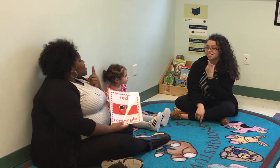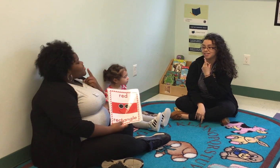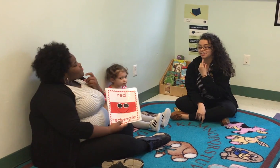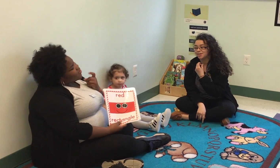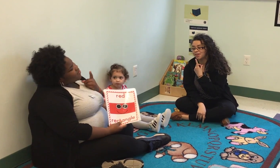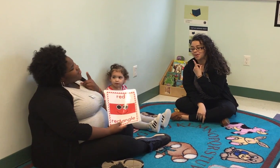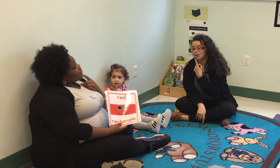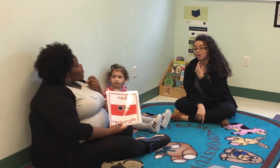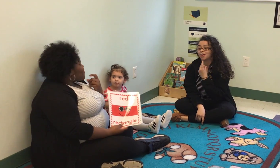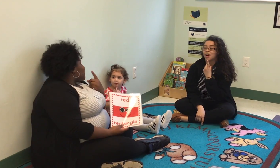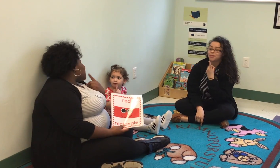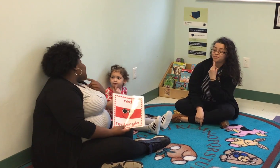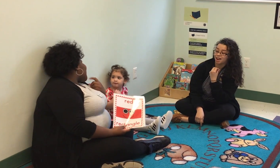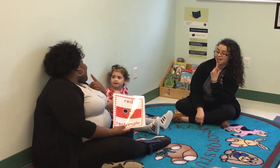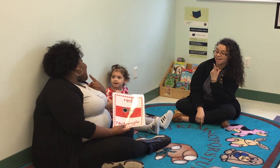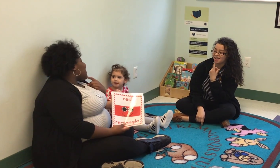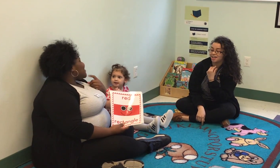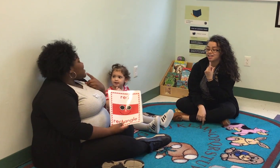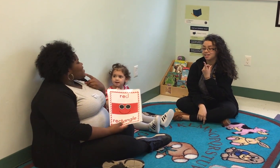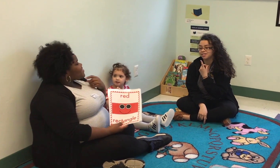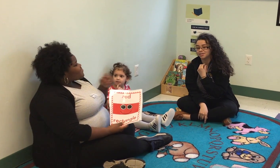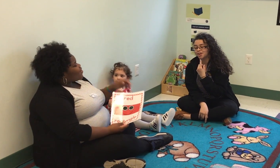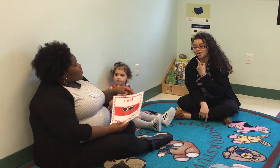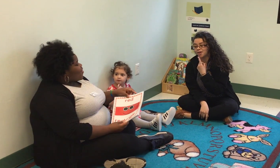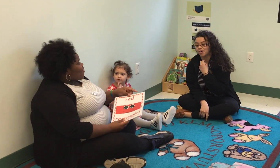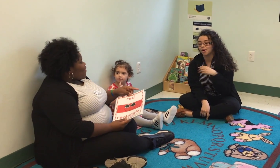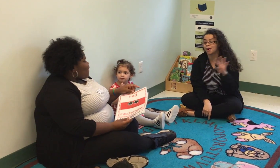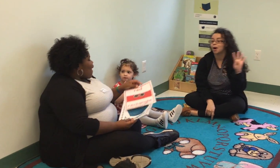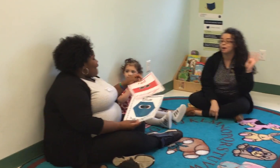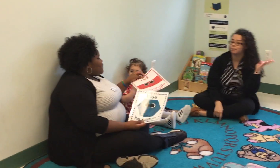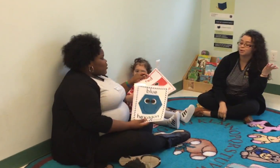is rojo, red is rojo.